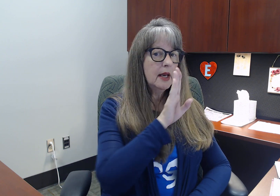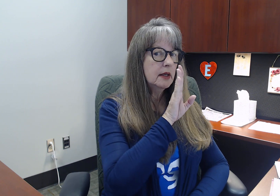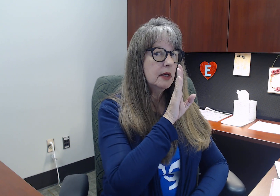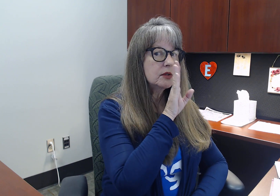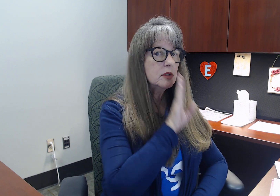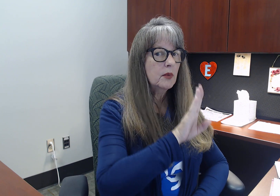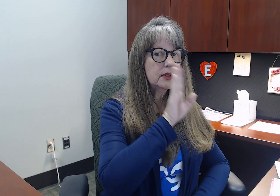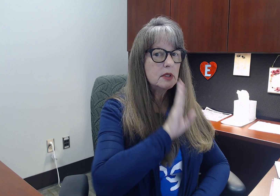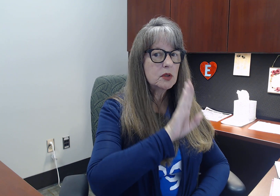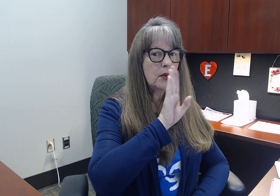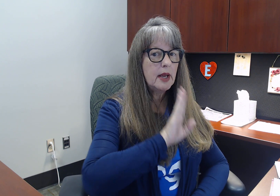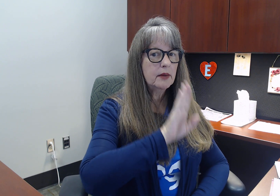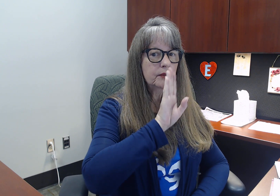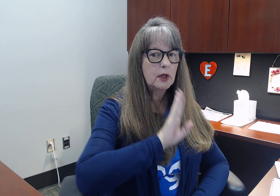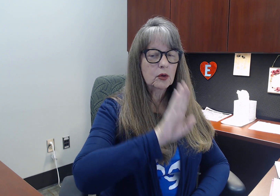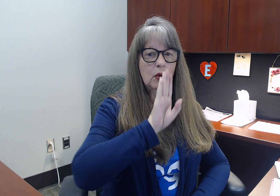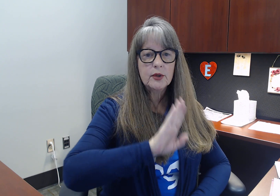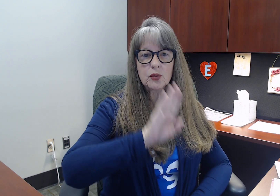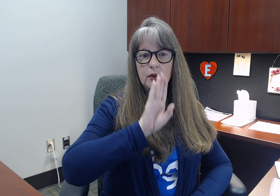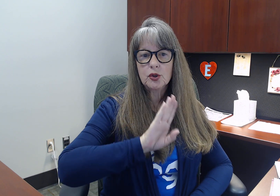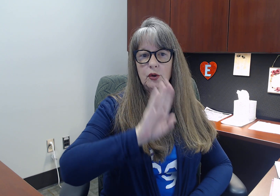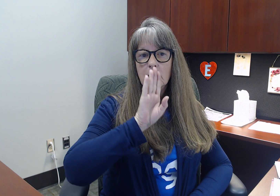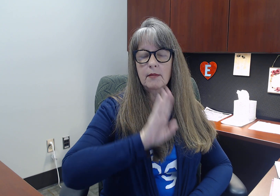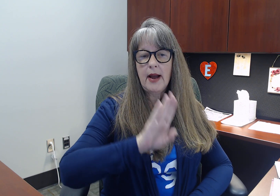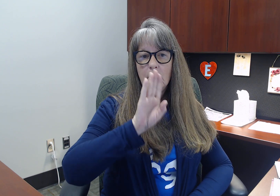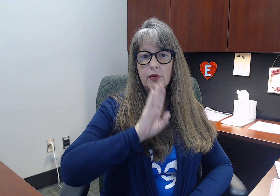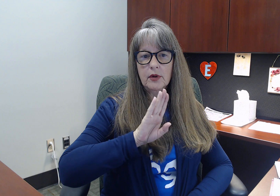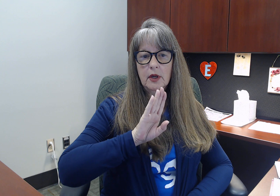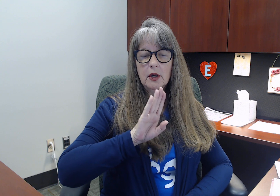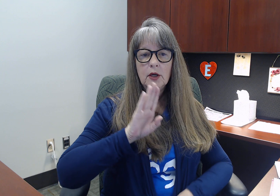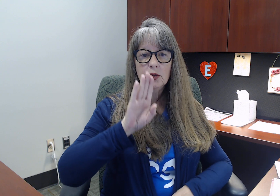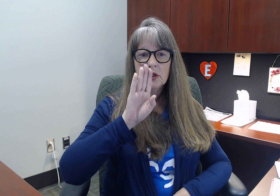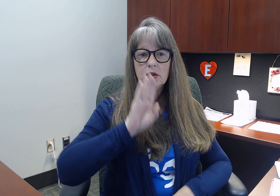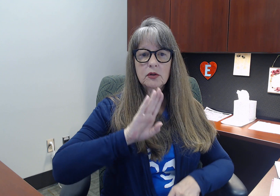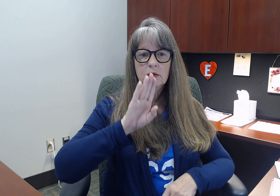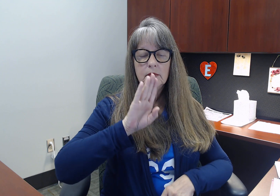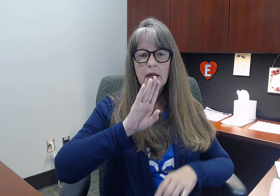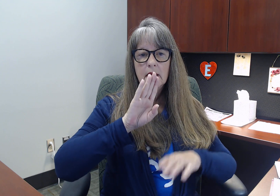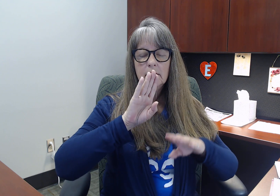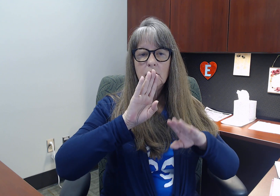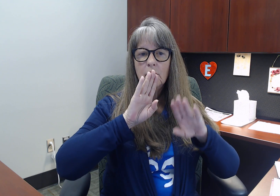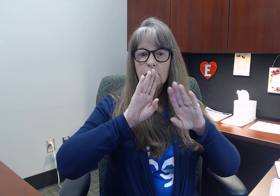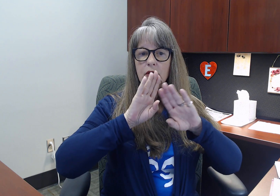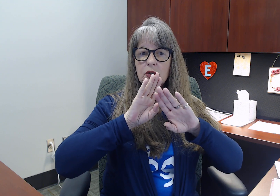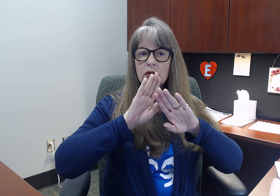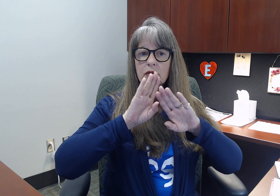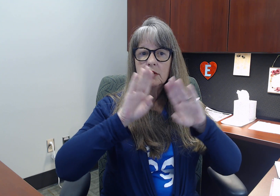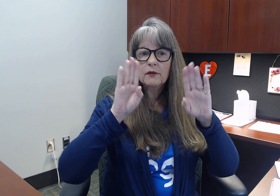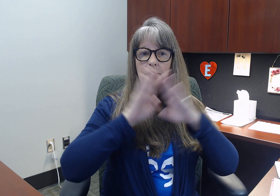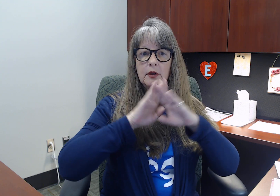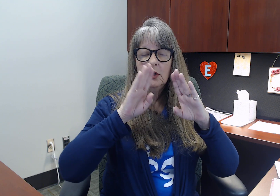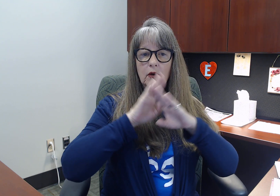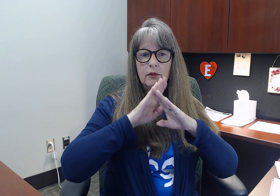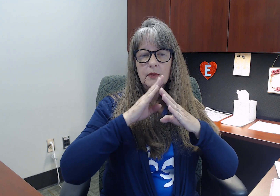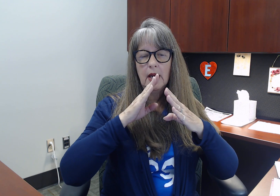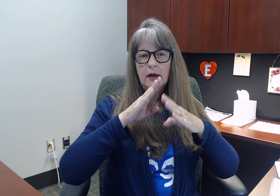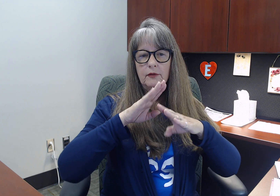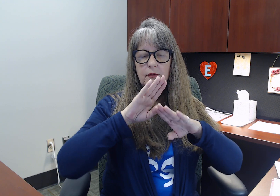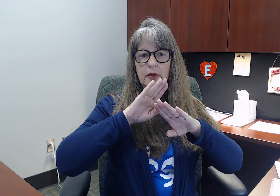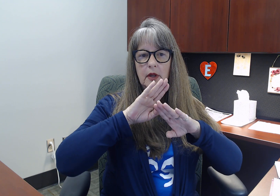it's going this way, like you're going towards your mouth. And you could do, you could use, I